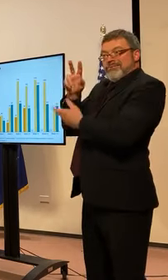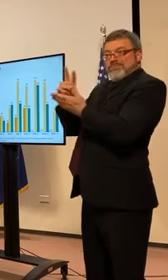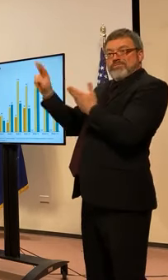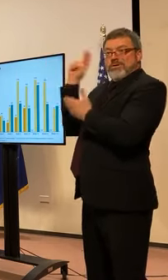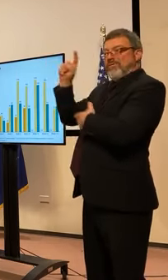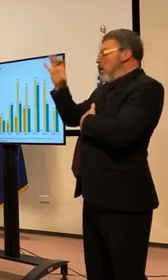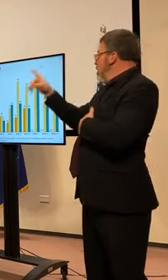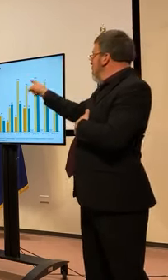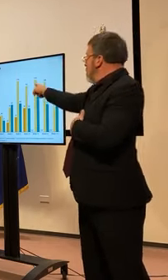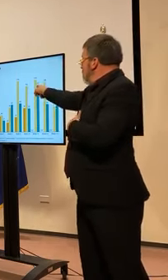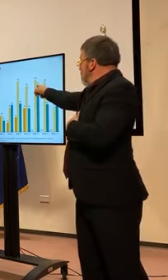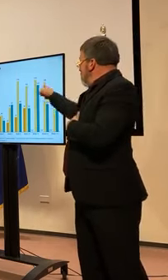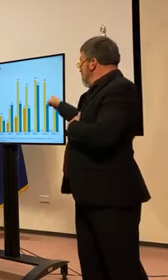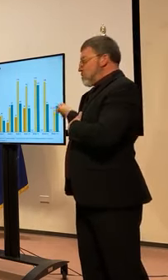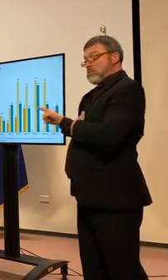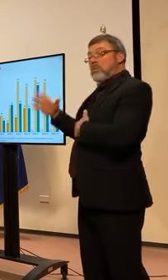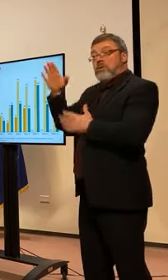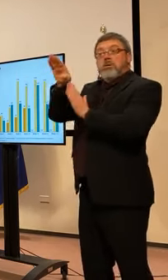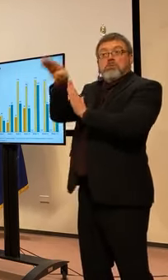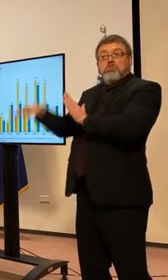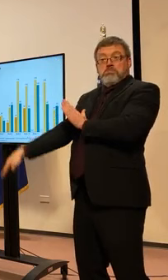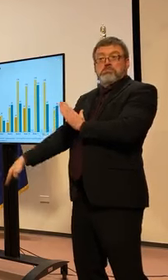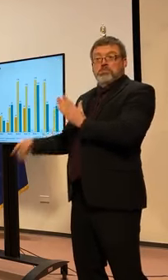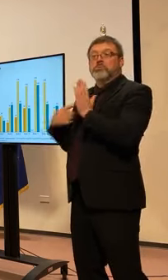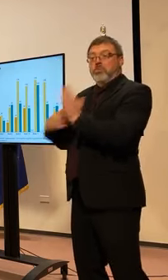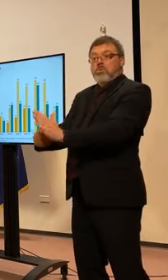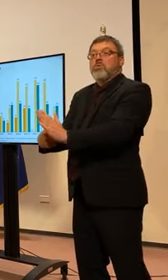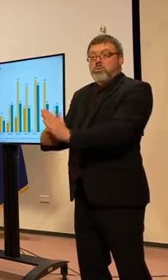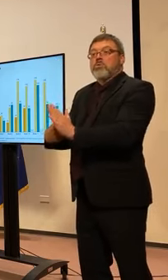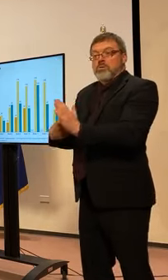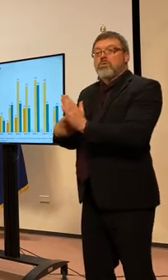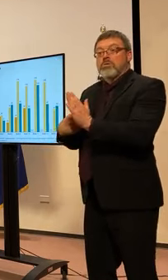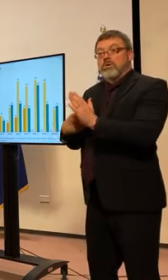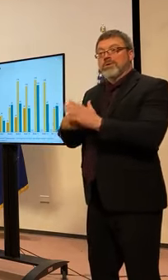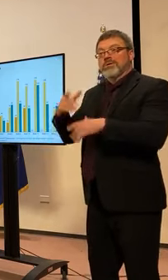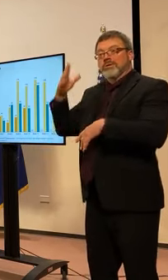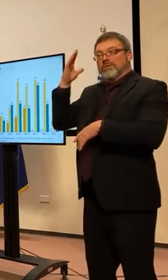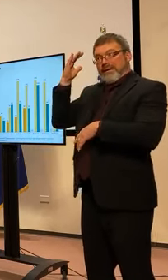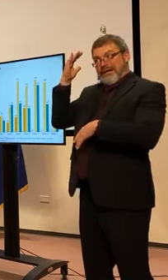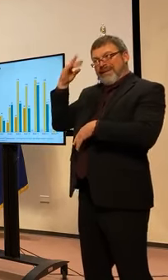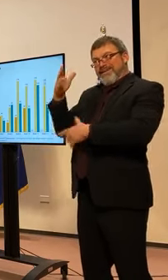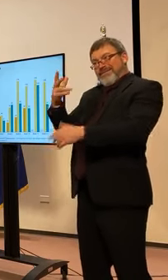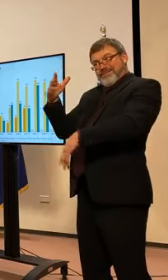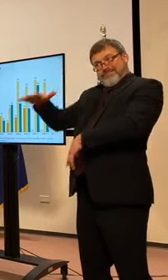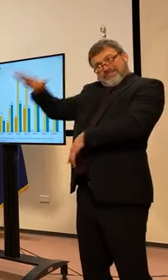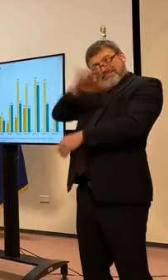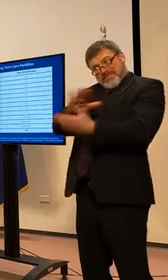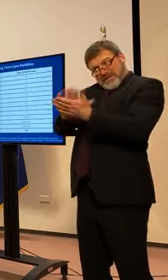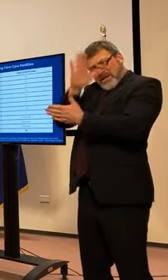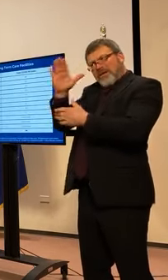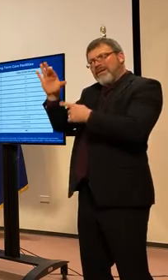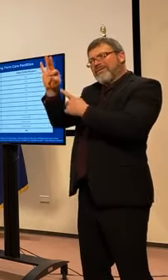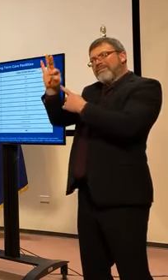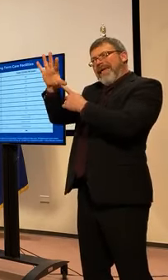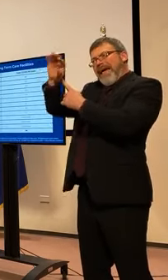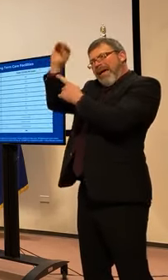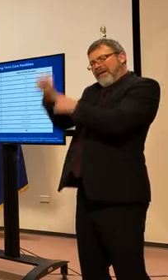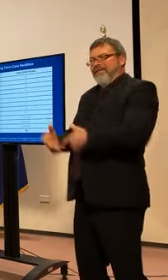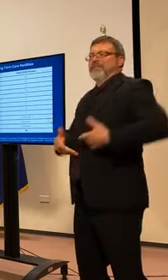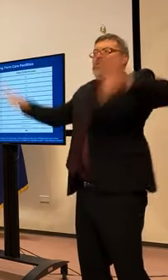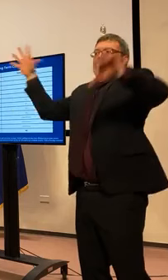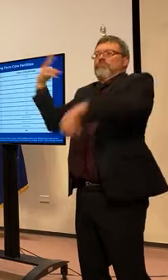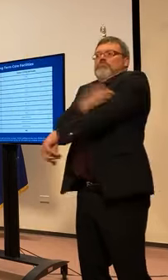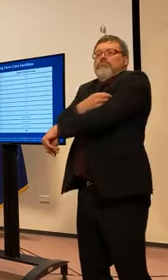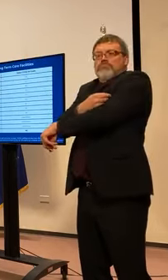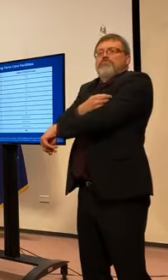college campuses. And again, with their 95% vaccination rate, not all that surprising. Looking at our long-term care facilities,